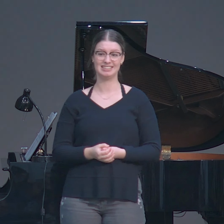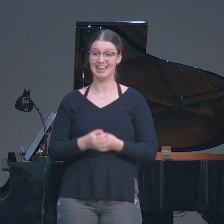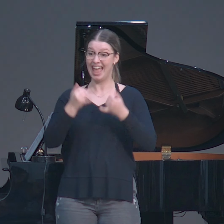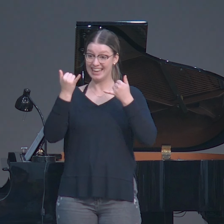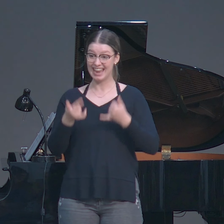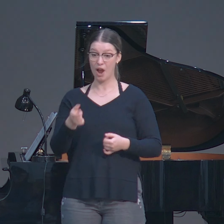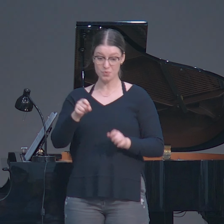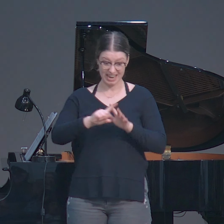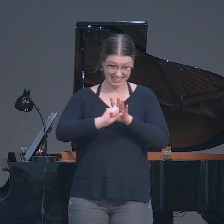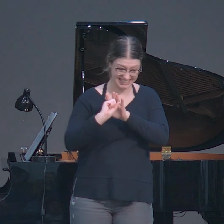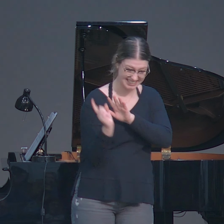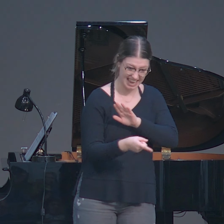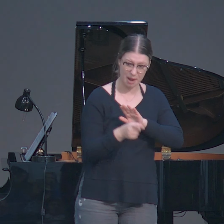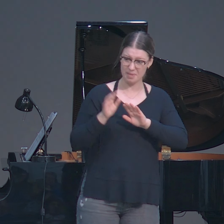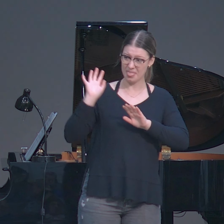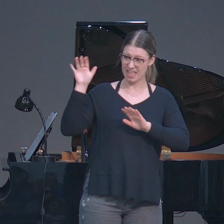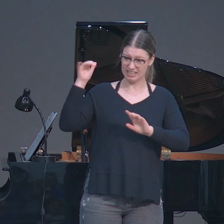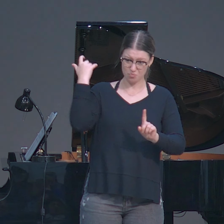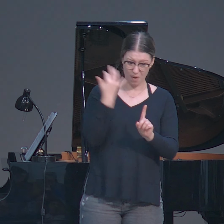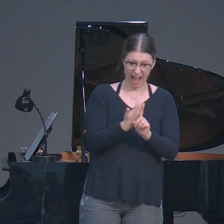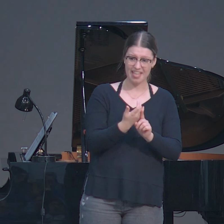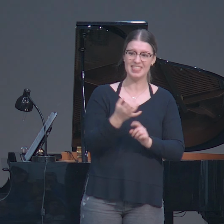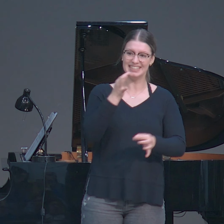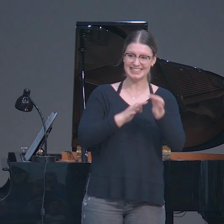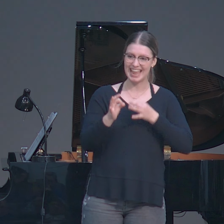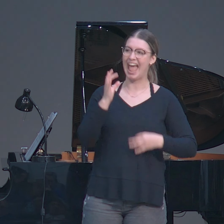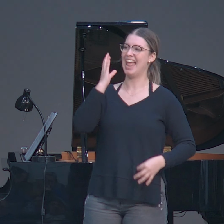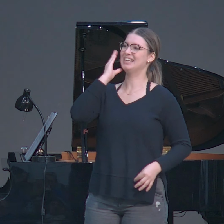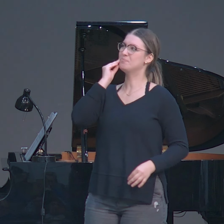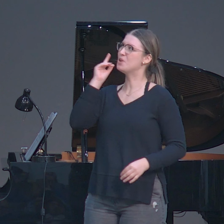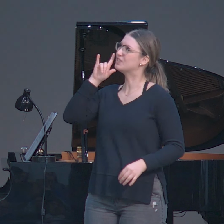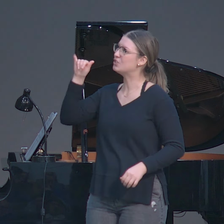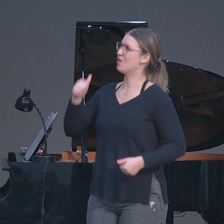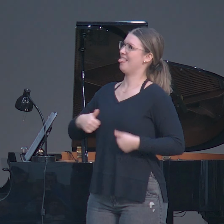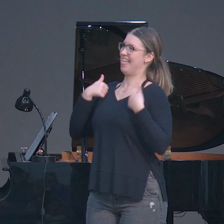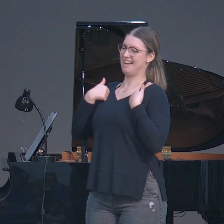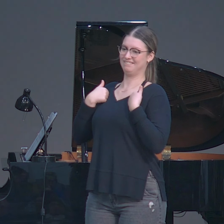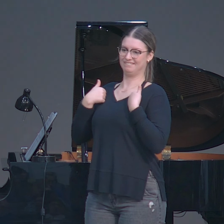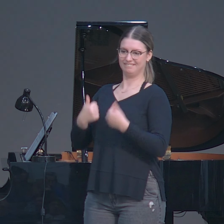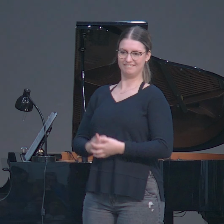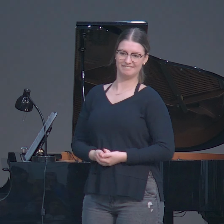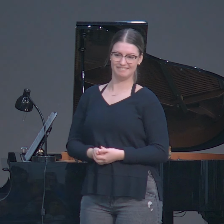might escape the judgment of God and experience eternal life.